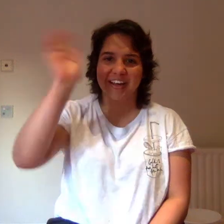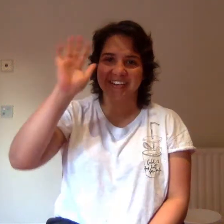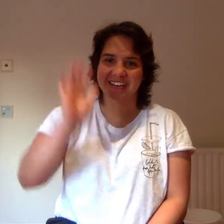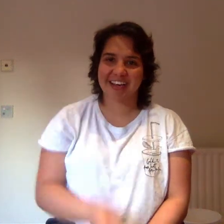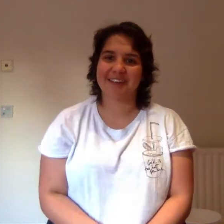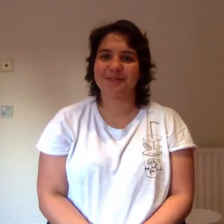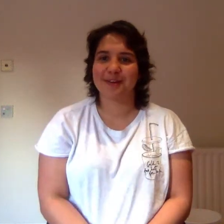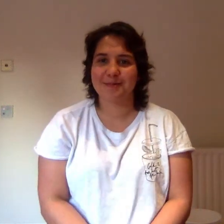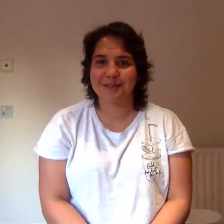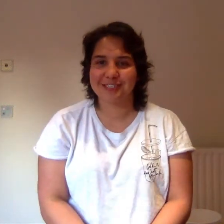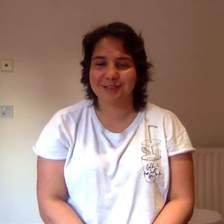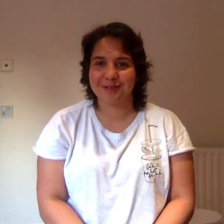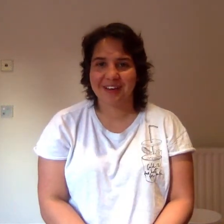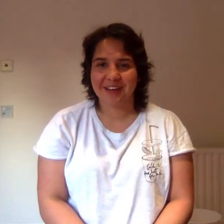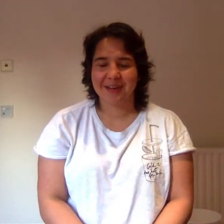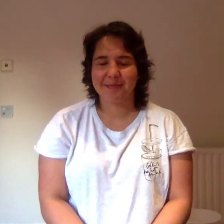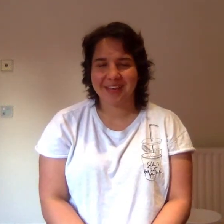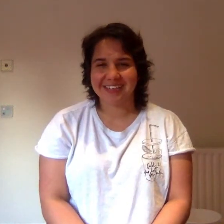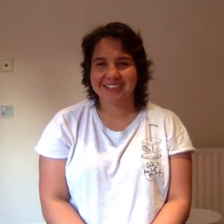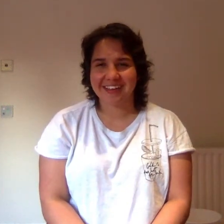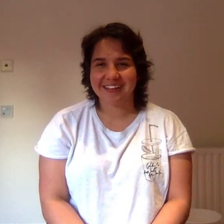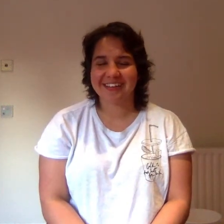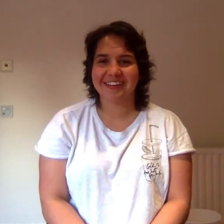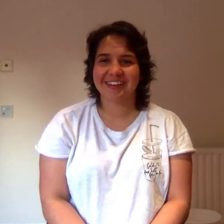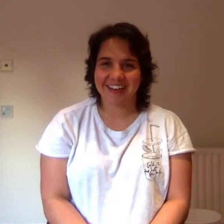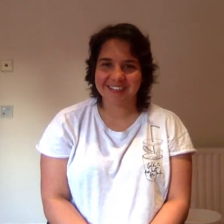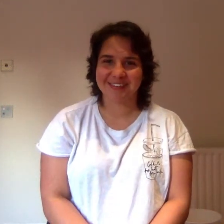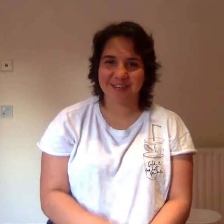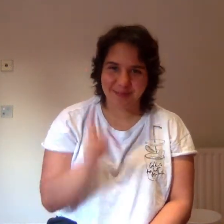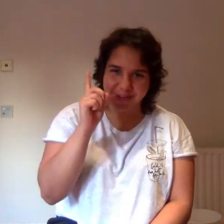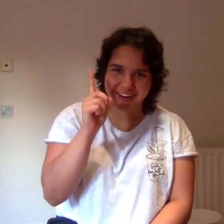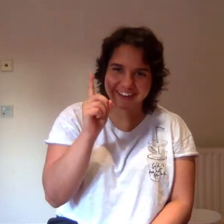Hi, and welcome to BSL Lesson 1.